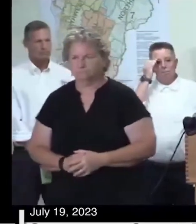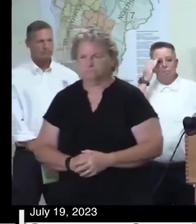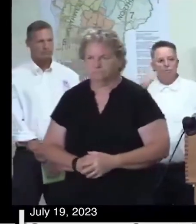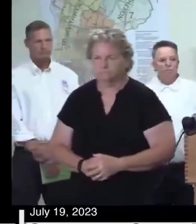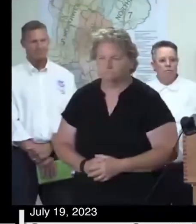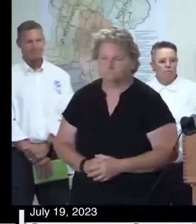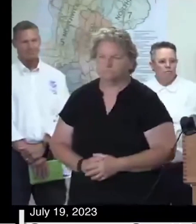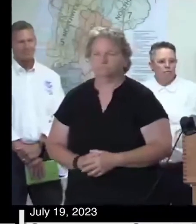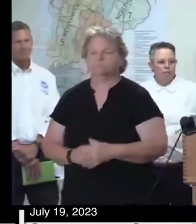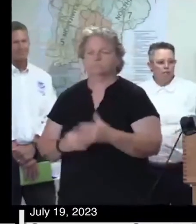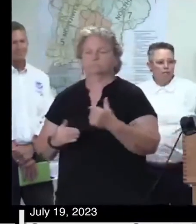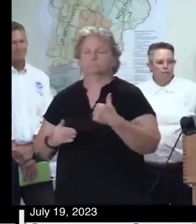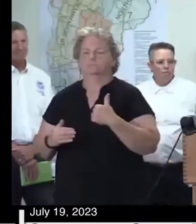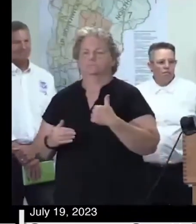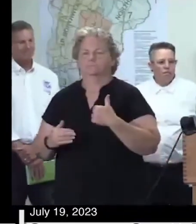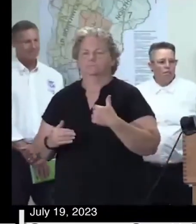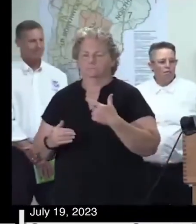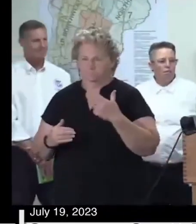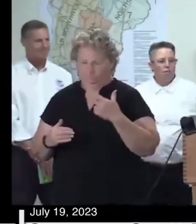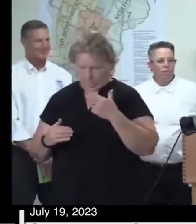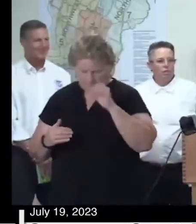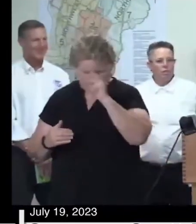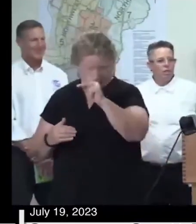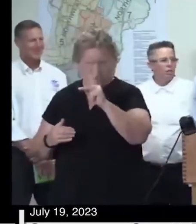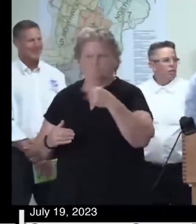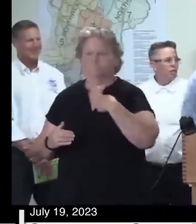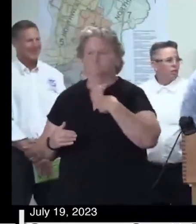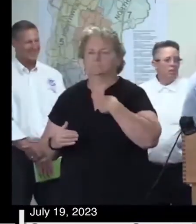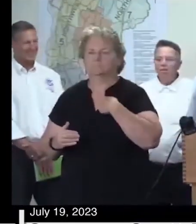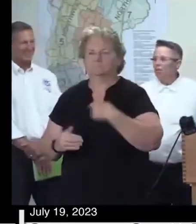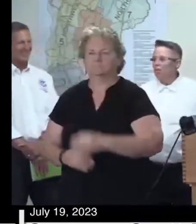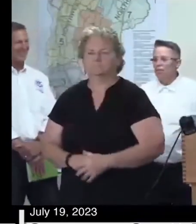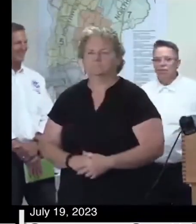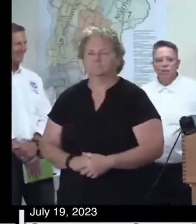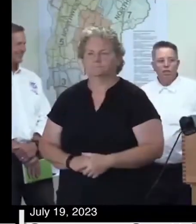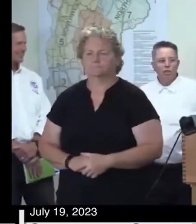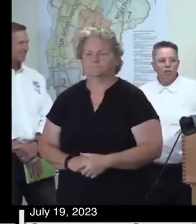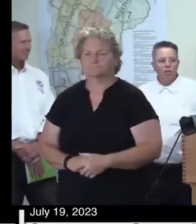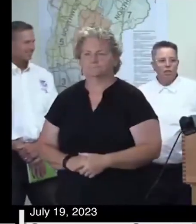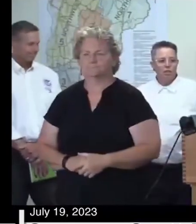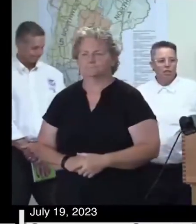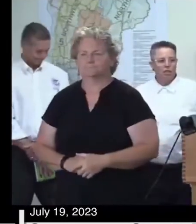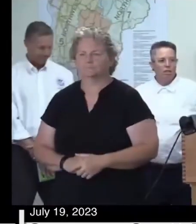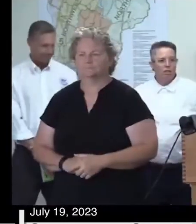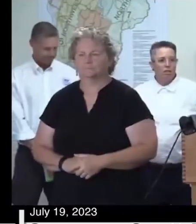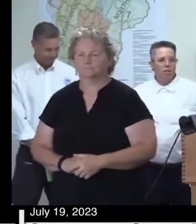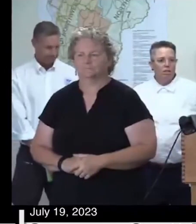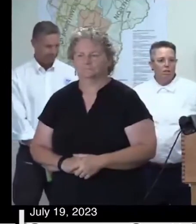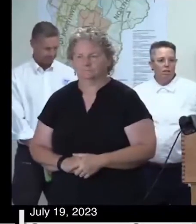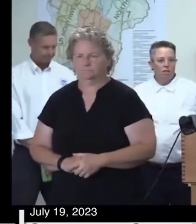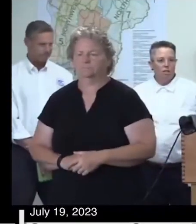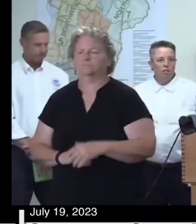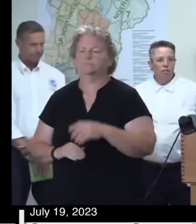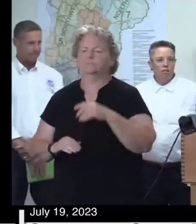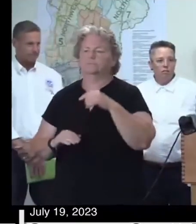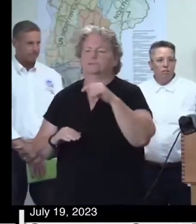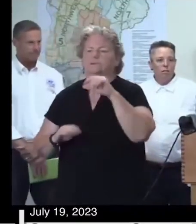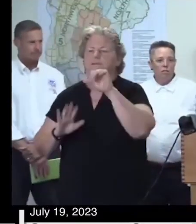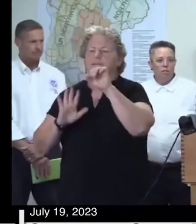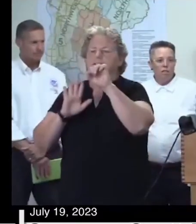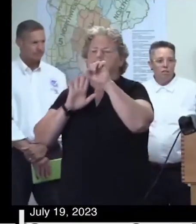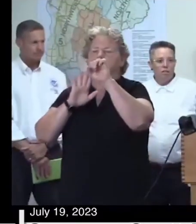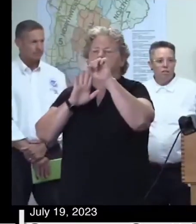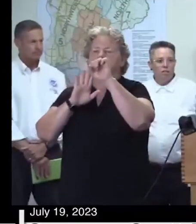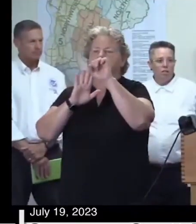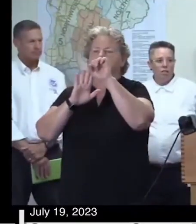will let him know to get in touch with FEMA. No. No. With the State Emergency Operation Center. And we